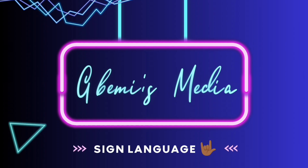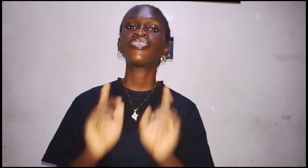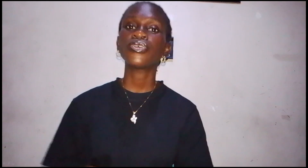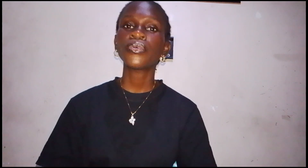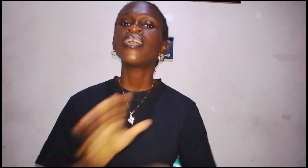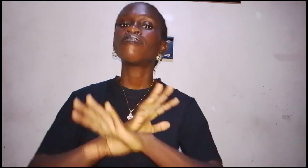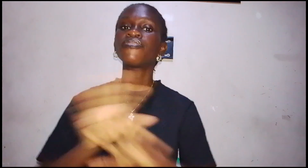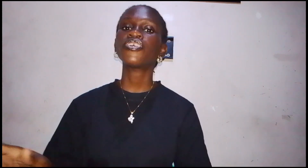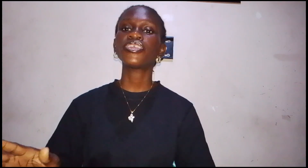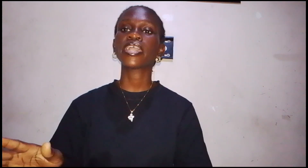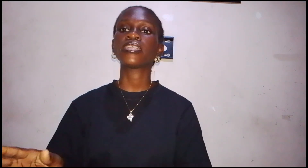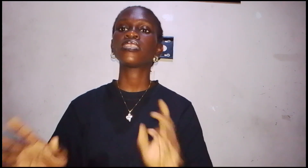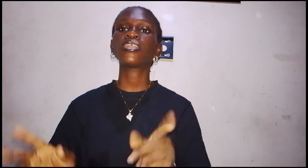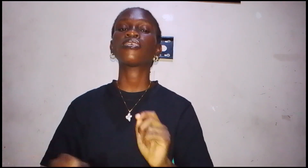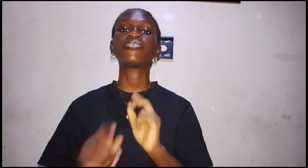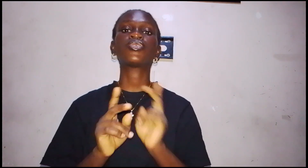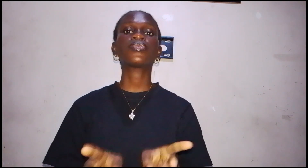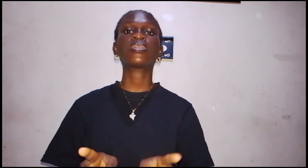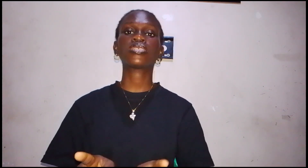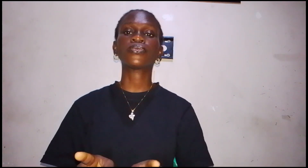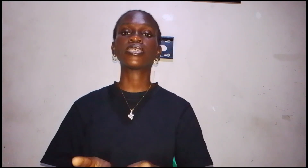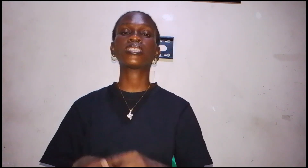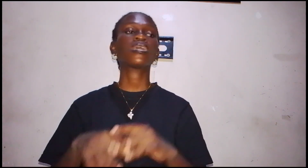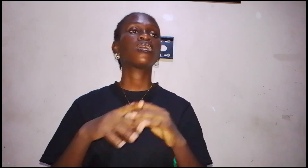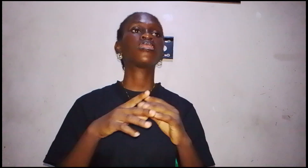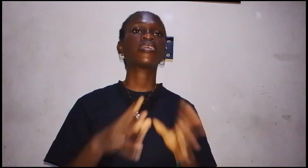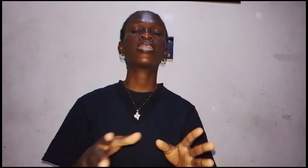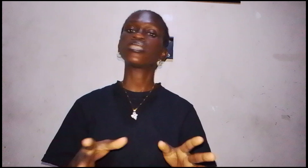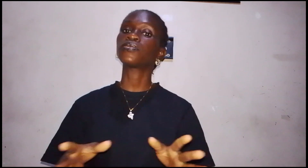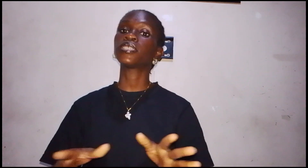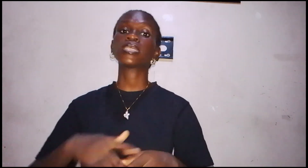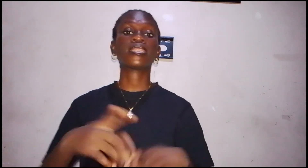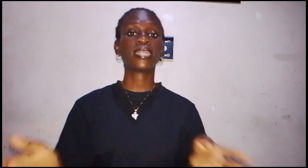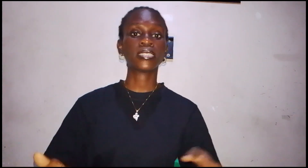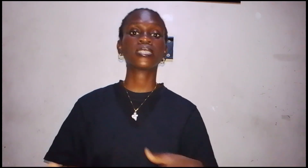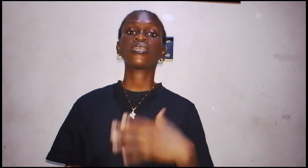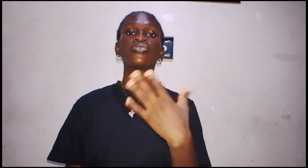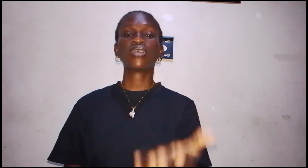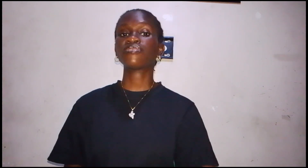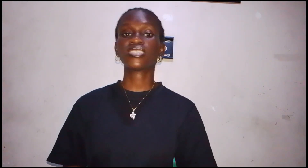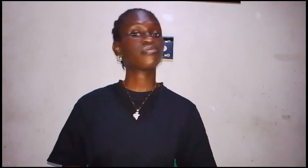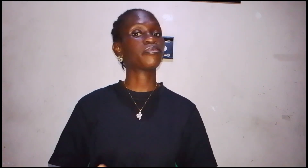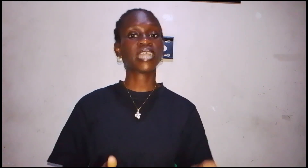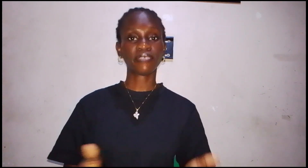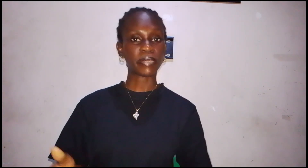You know, before you can think of the 2-letter words, 3-letter words, and the likes, you have to start from the